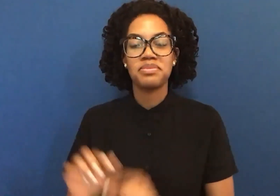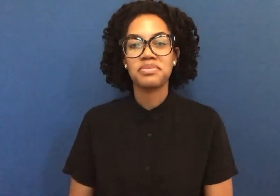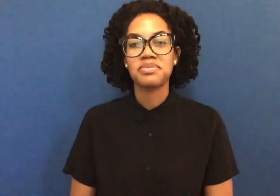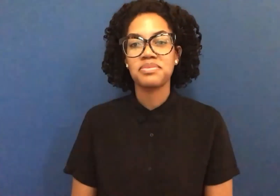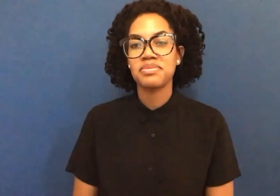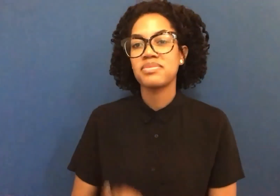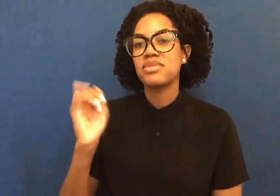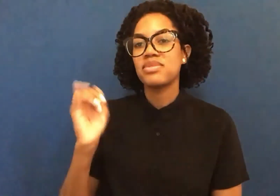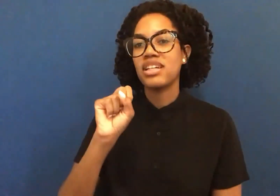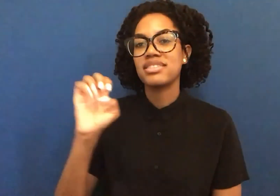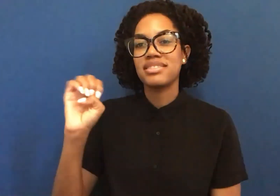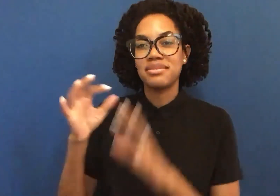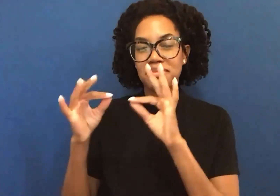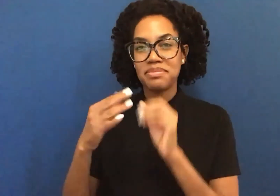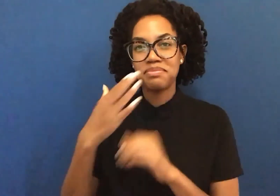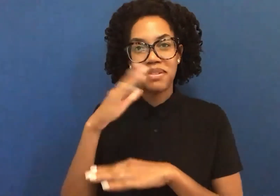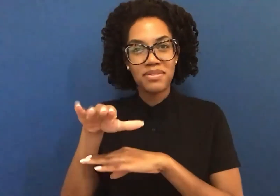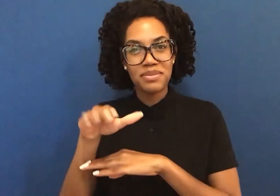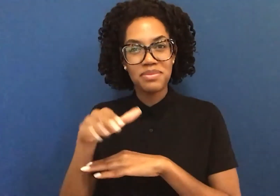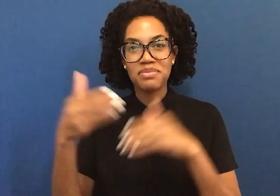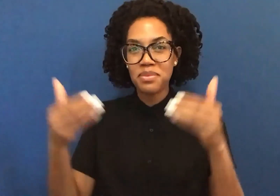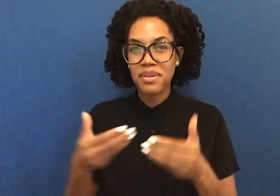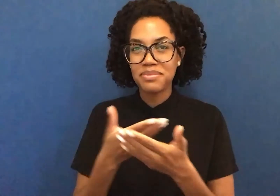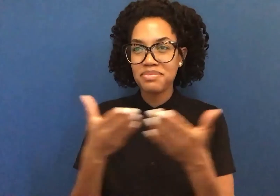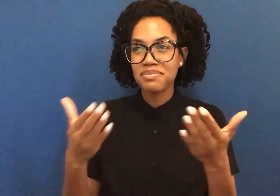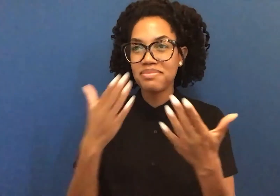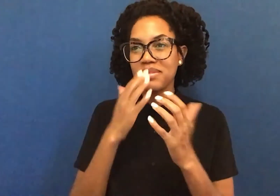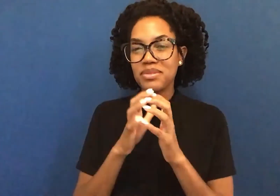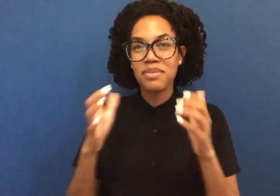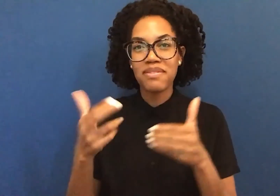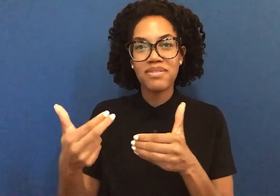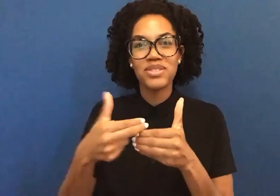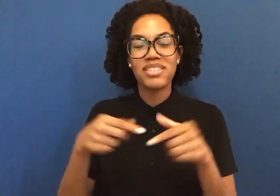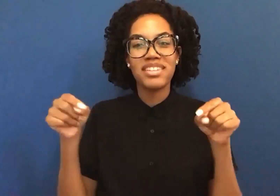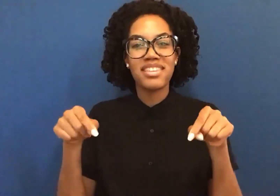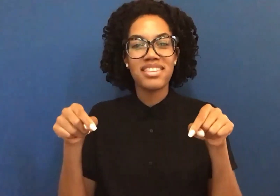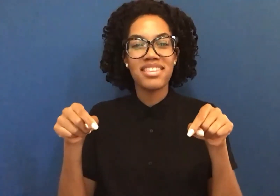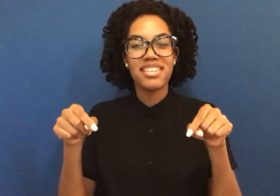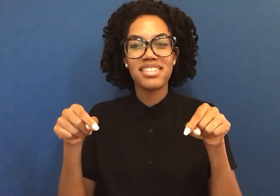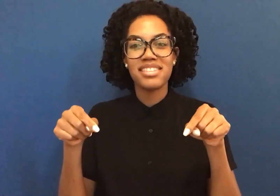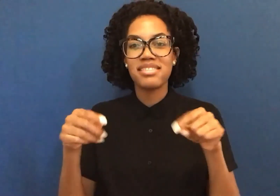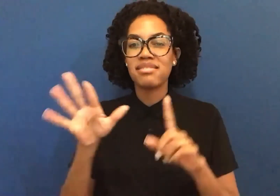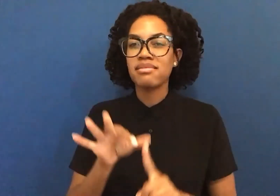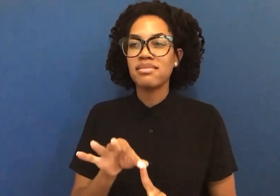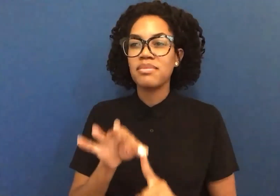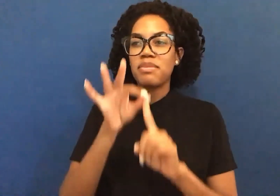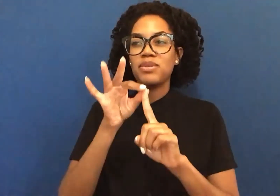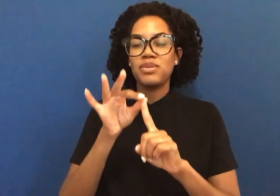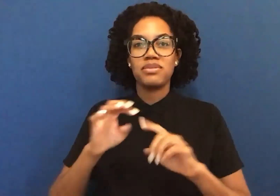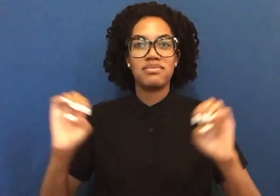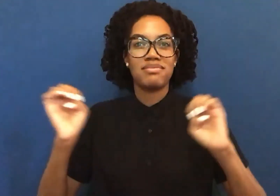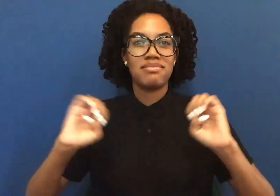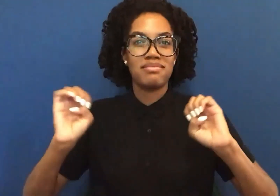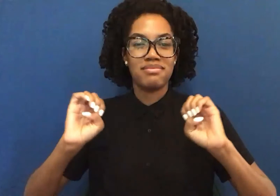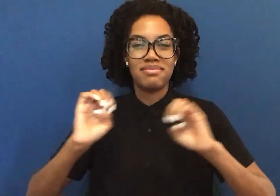Good afternoon. Welcome and thank you for joining this special urgent edition of